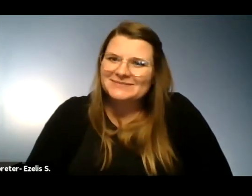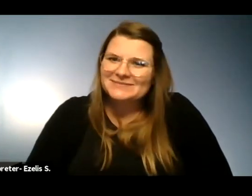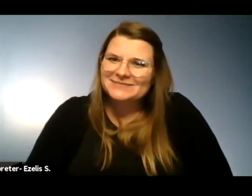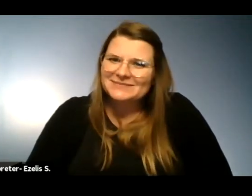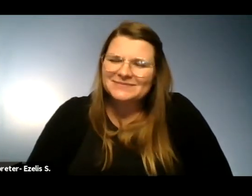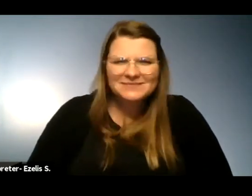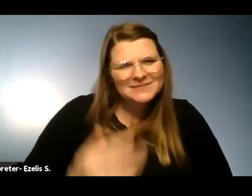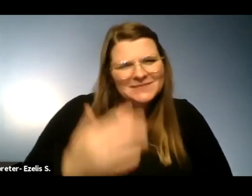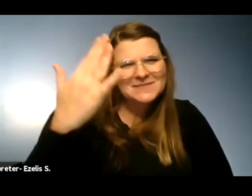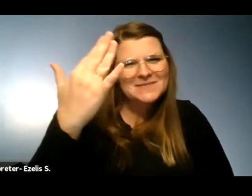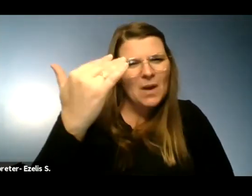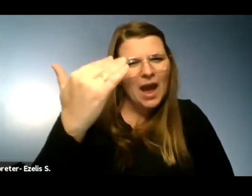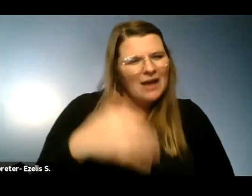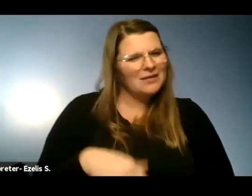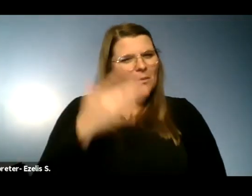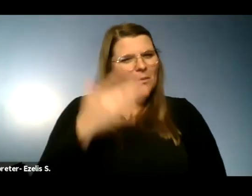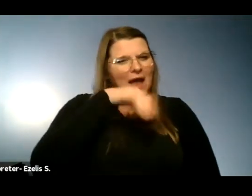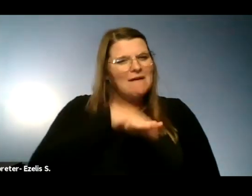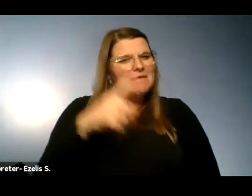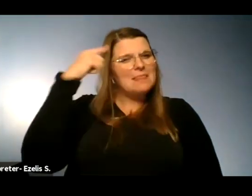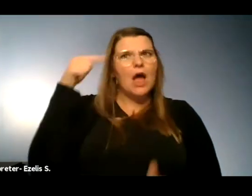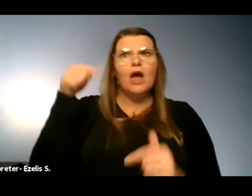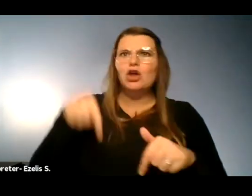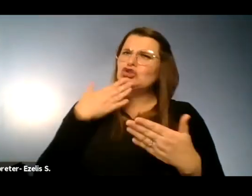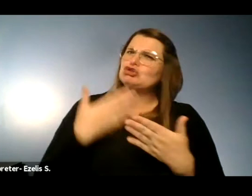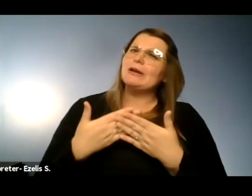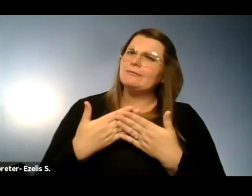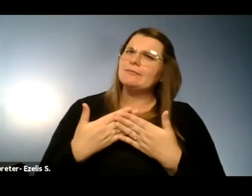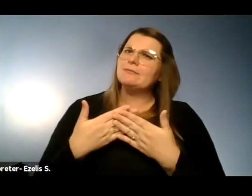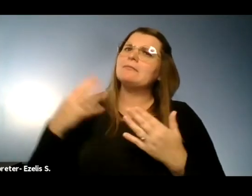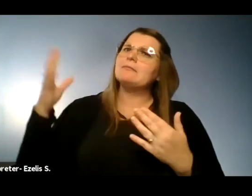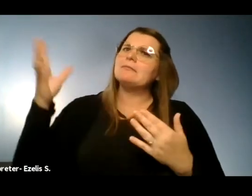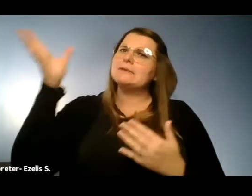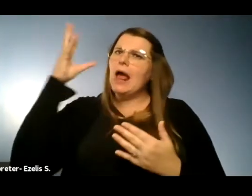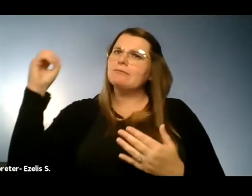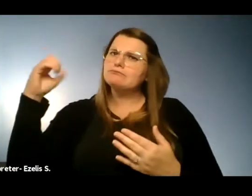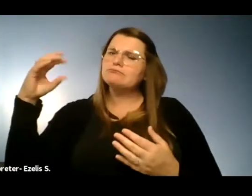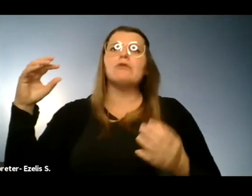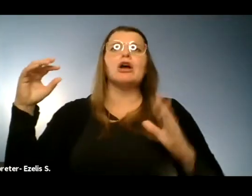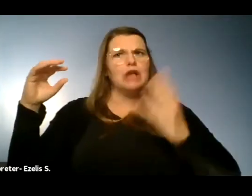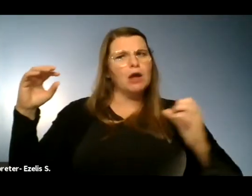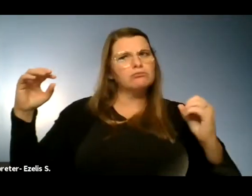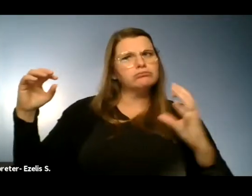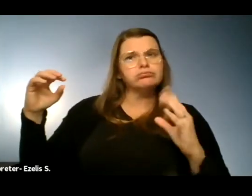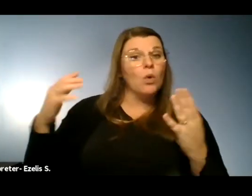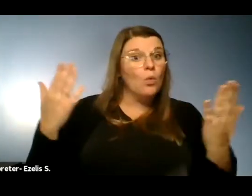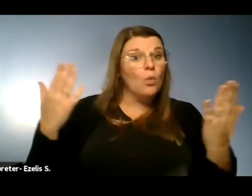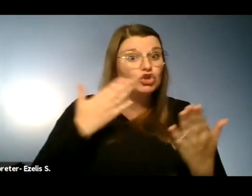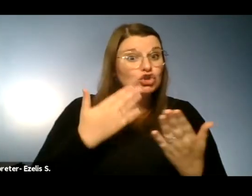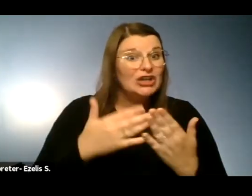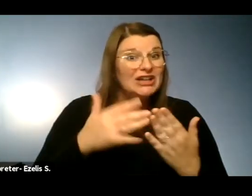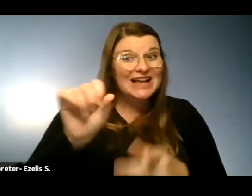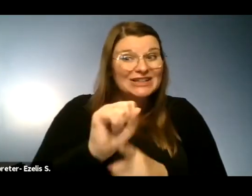Why do you suppose it's a good start? That's interesting. Well, what's good about this situation?